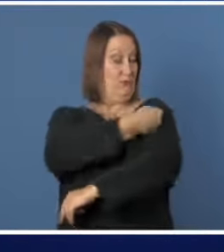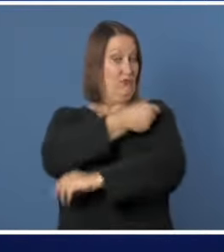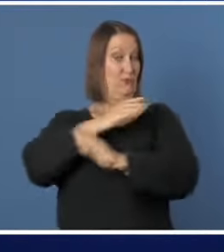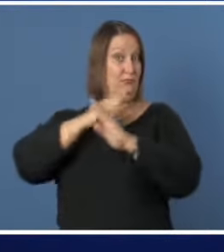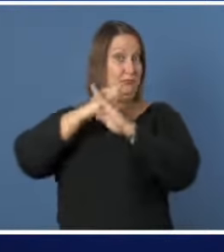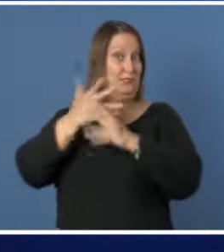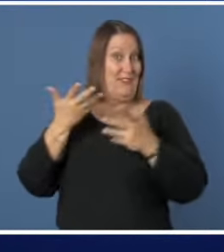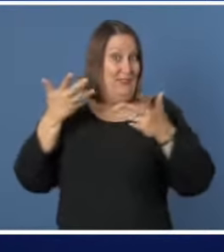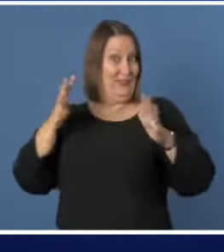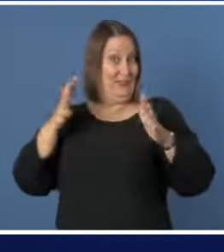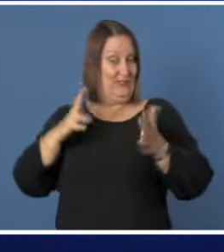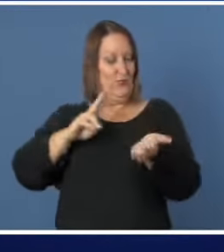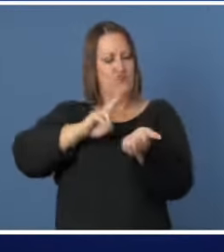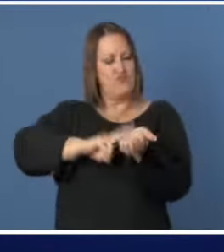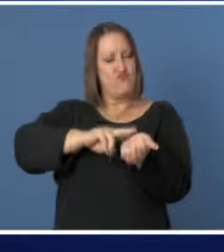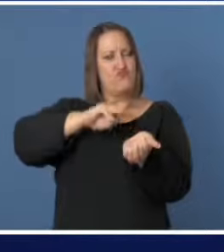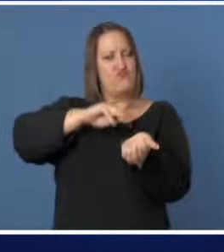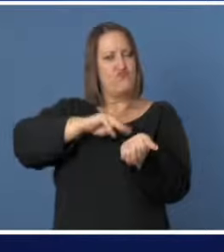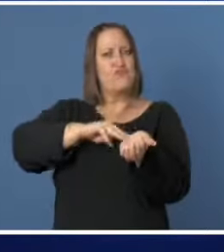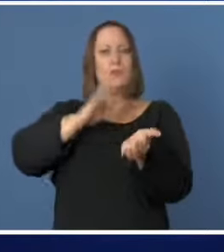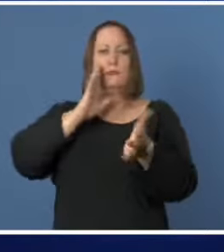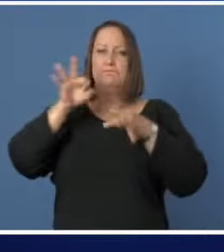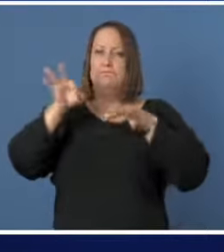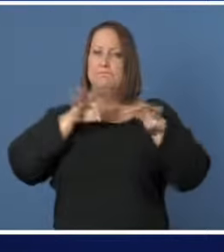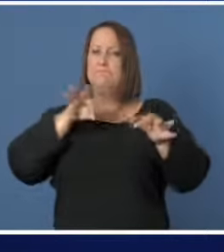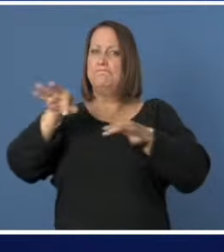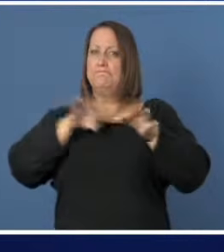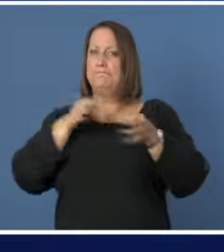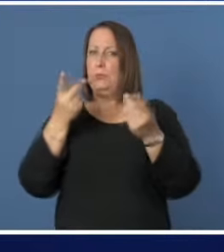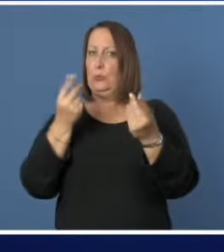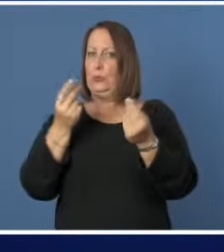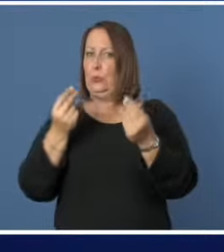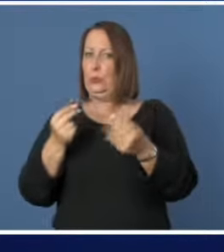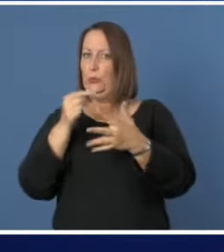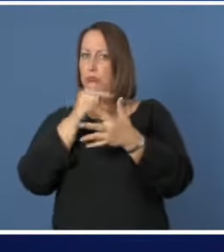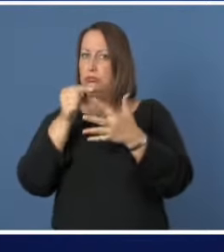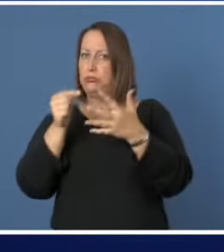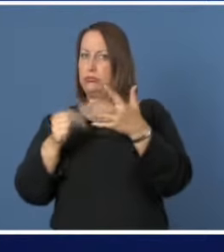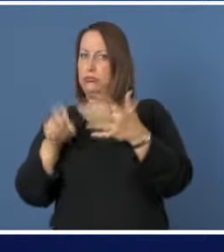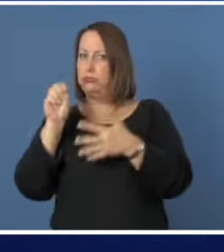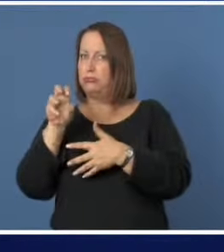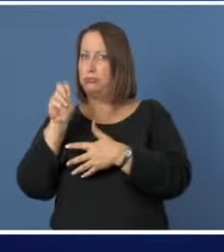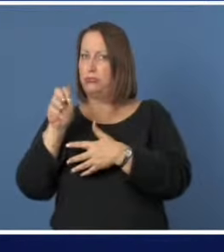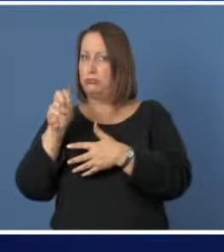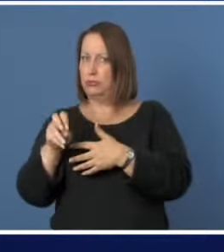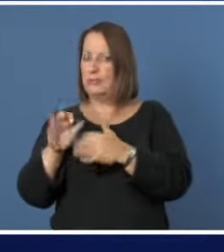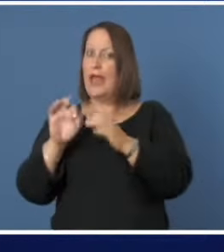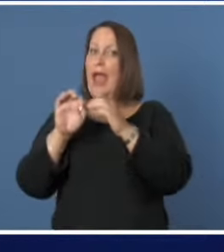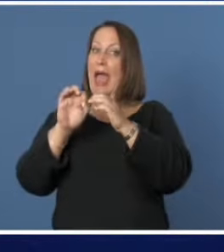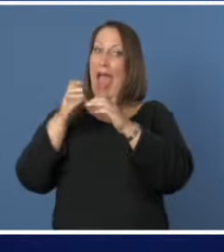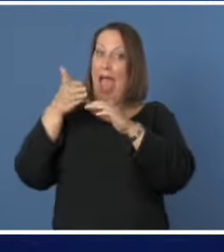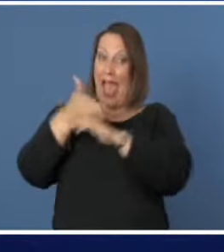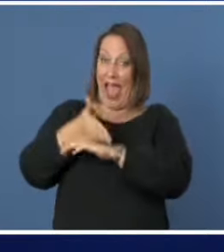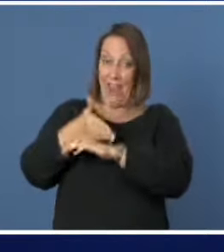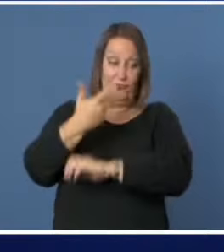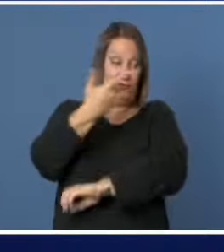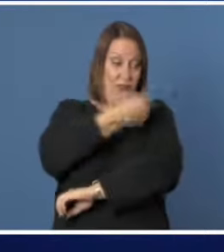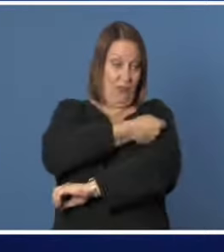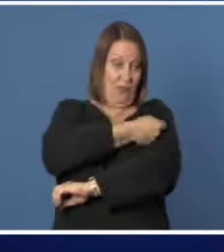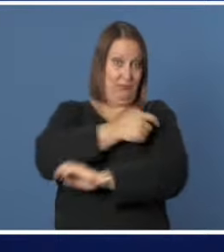Healthcare professionals will give specific instructions as to the care you should take when you or your